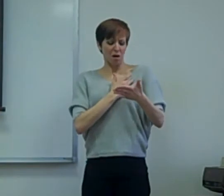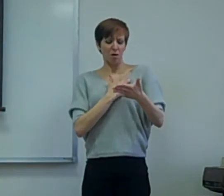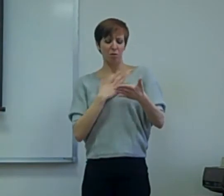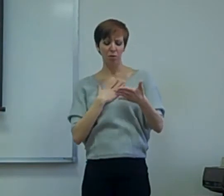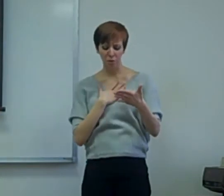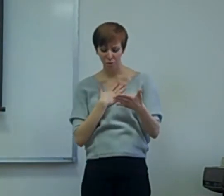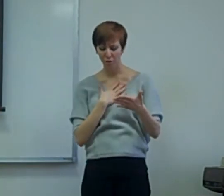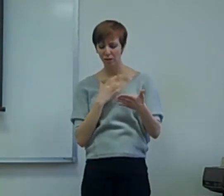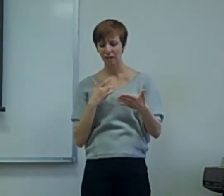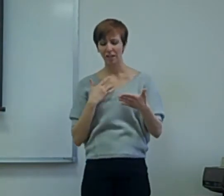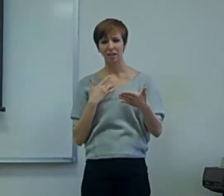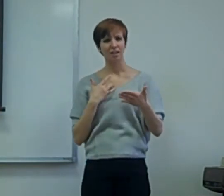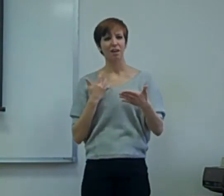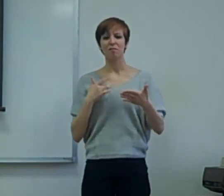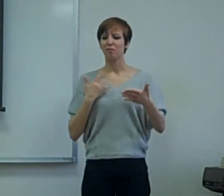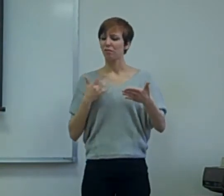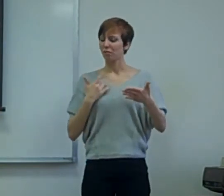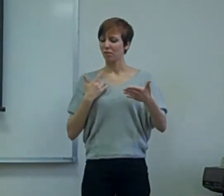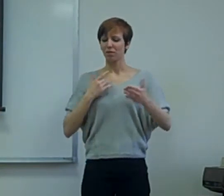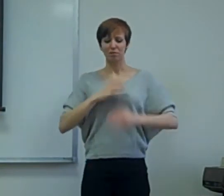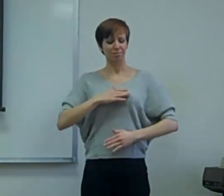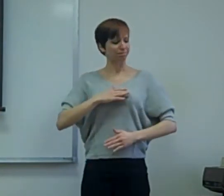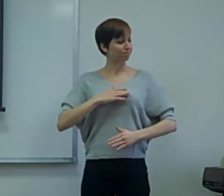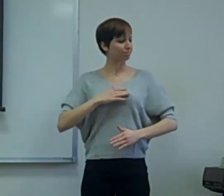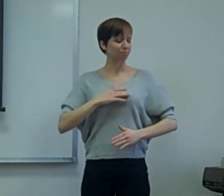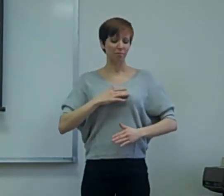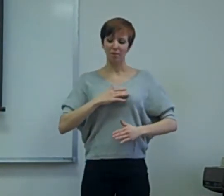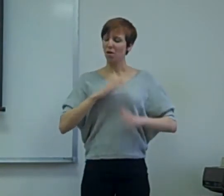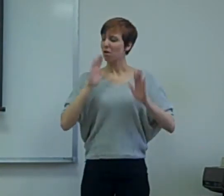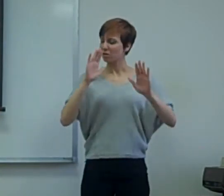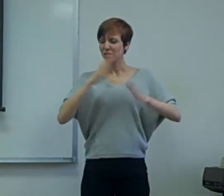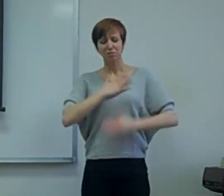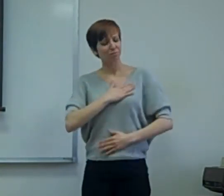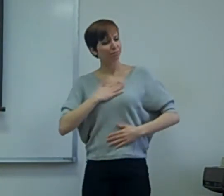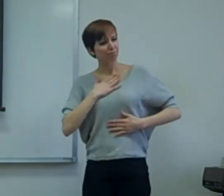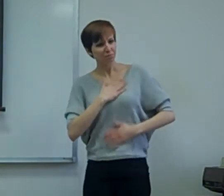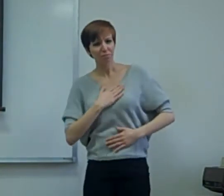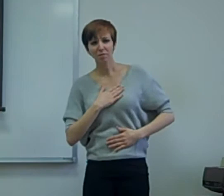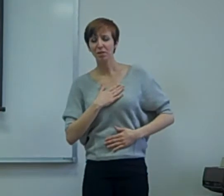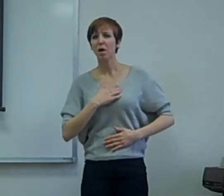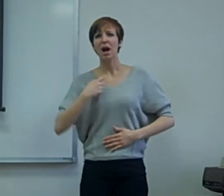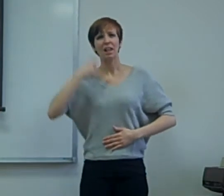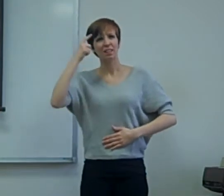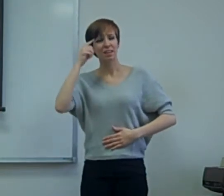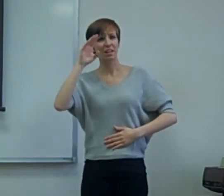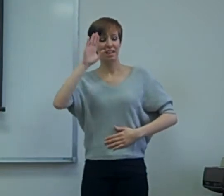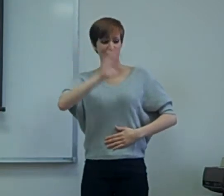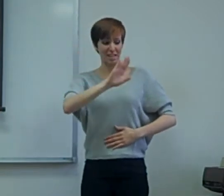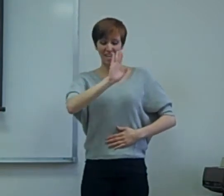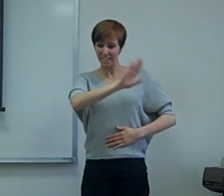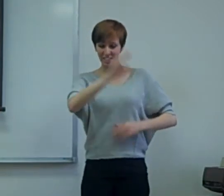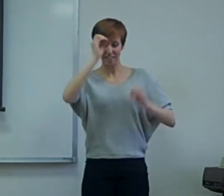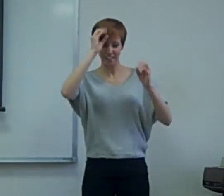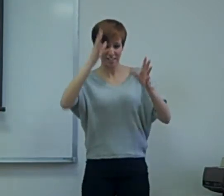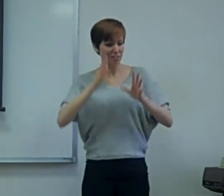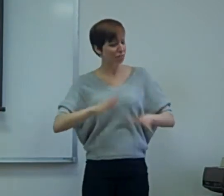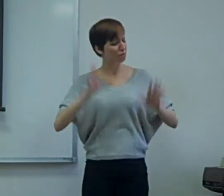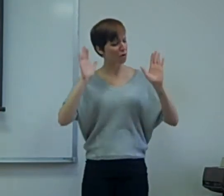and Mr. Merchant had taken the time to be so kind. I mean, what a wonderful teacher he was. What a